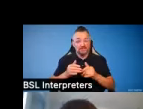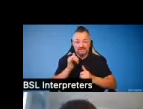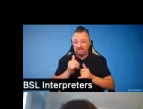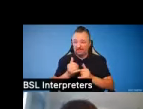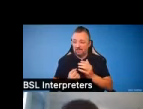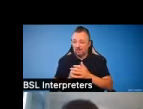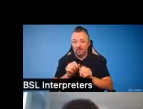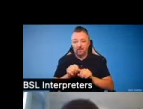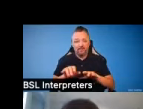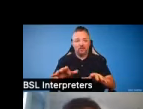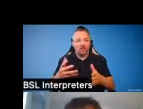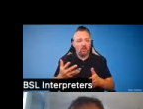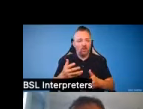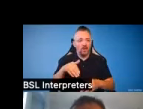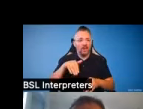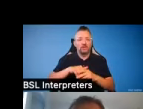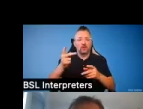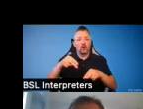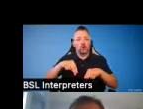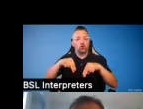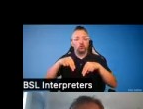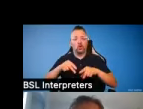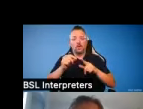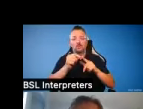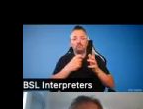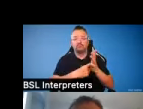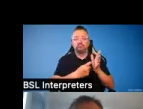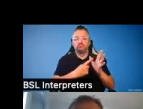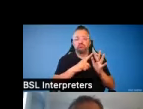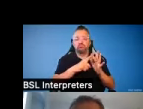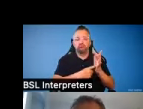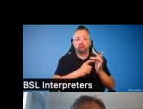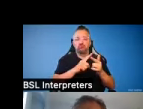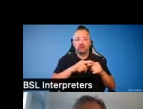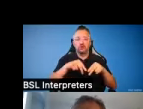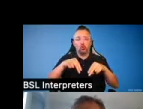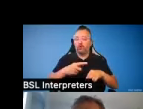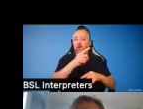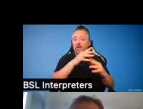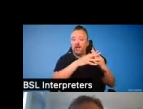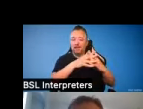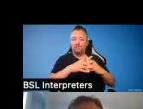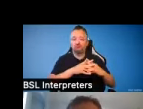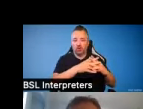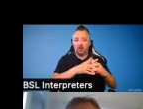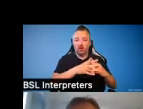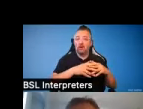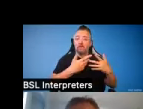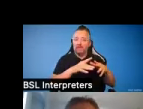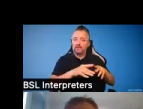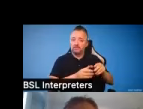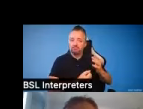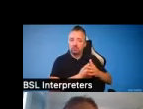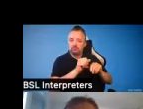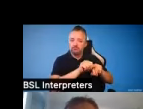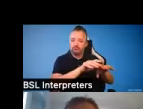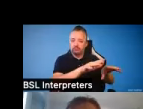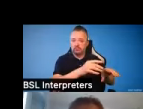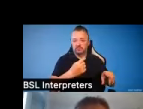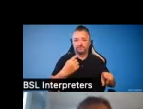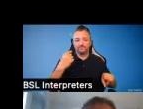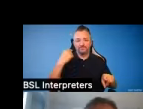It got into a prairie dog population in the United States, and there were some cases in the US earlier in the